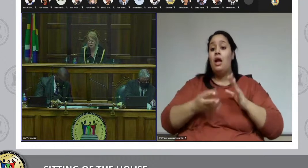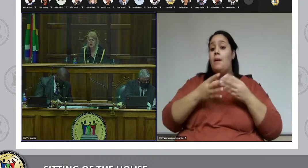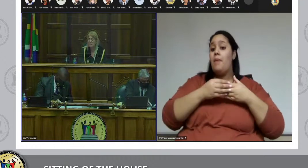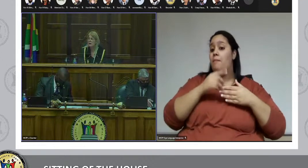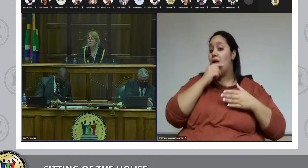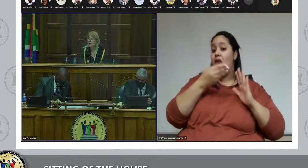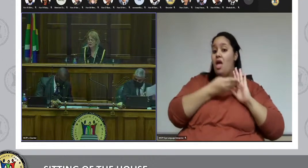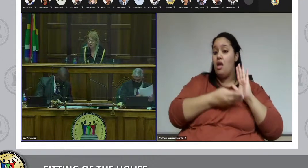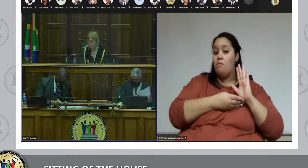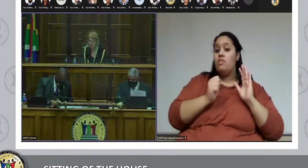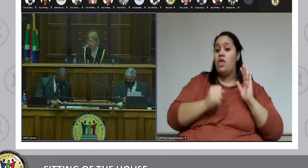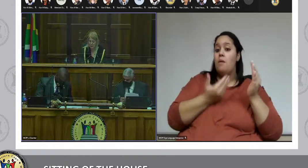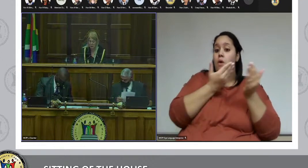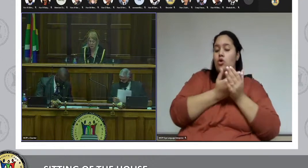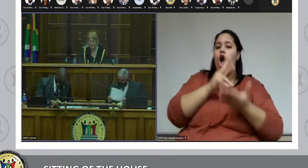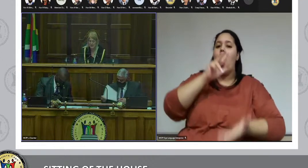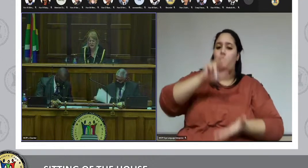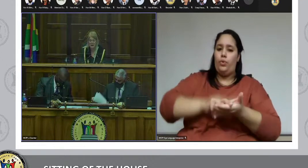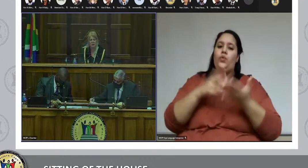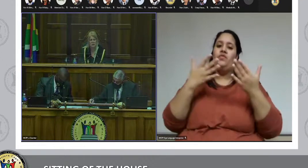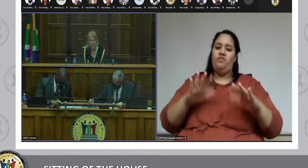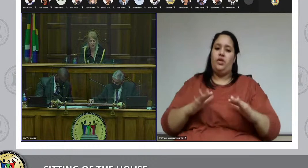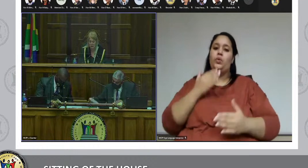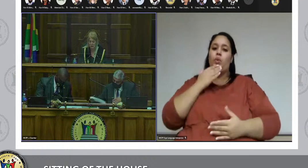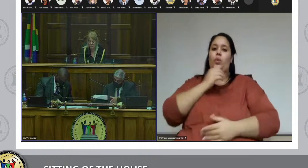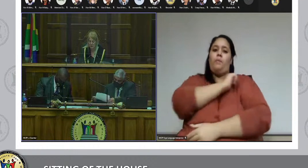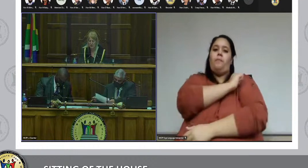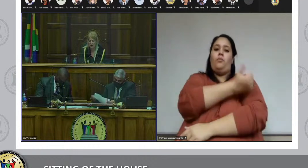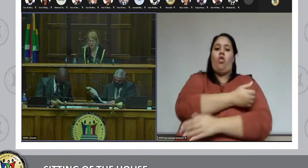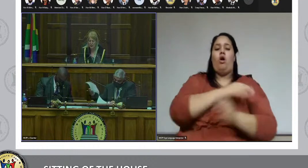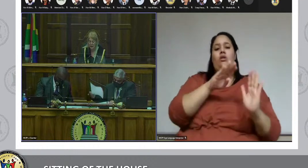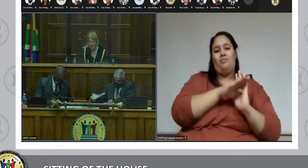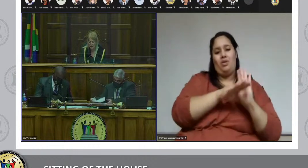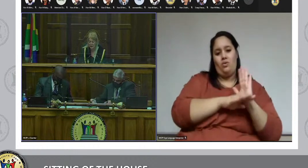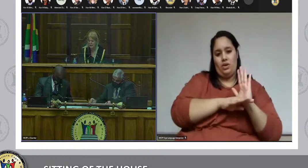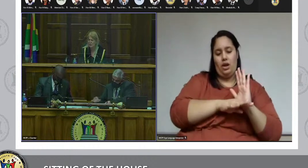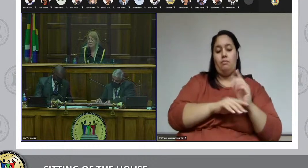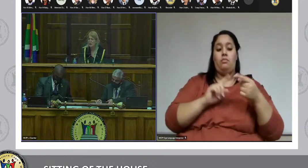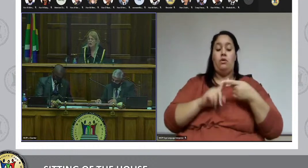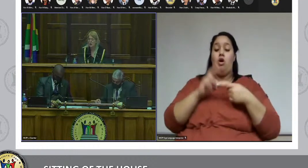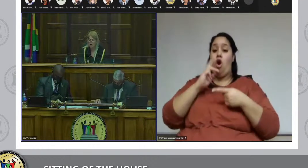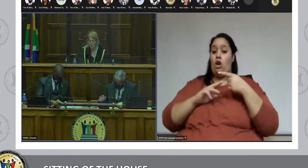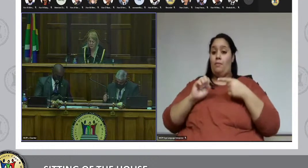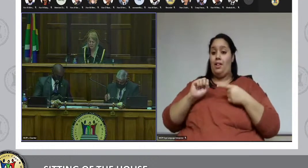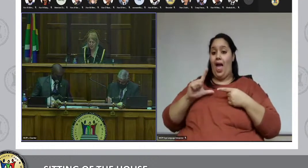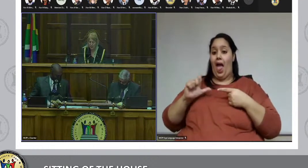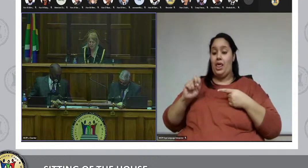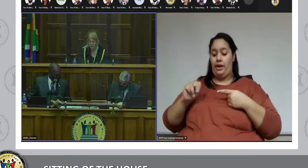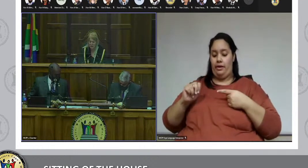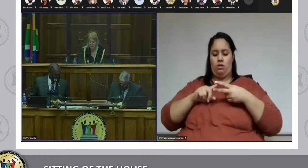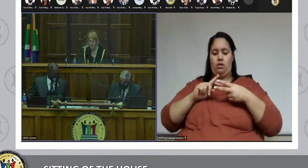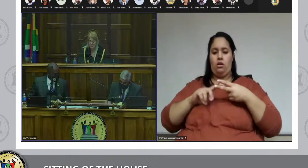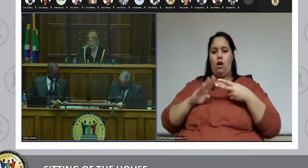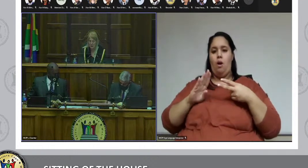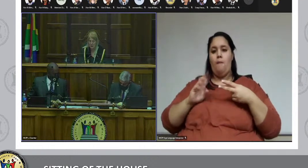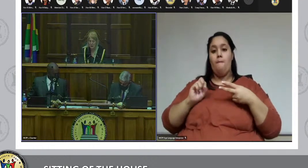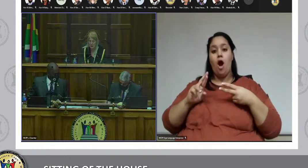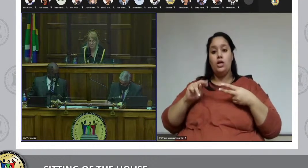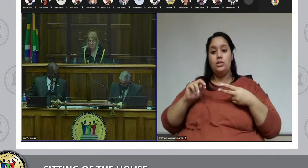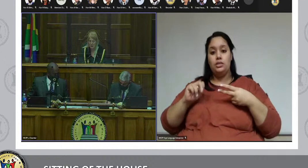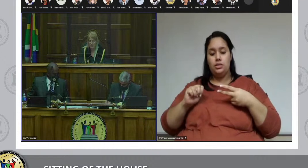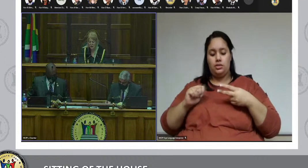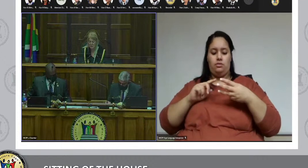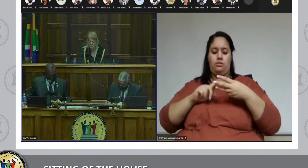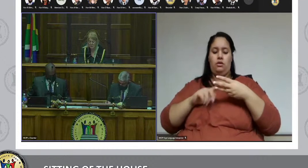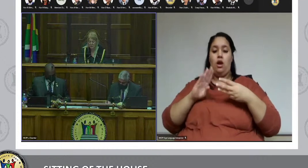been approved by the Programming Authority as follows. Honourable Allen, Honourable Barnes,